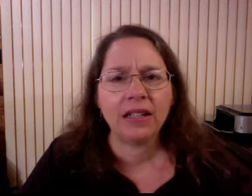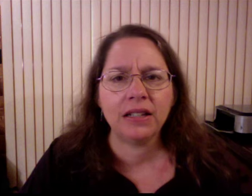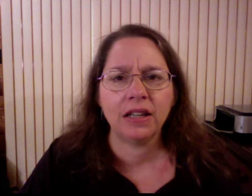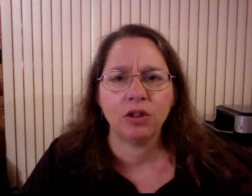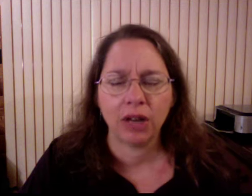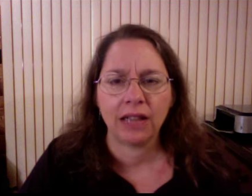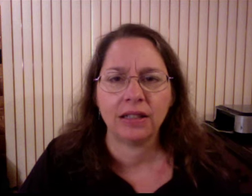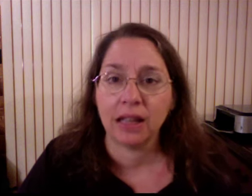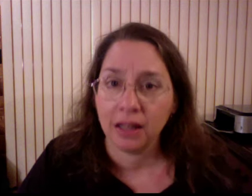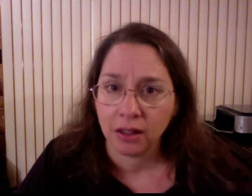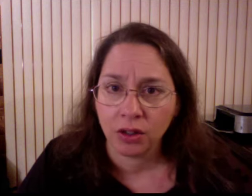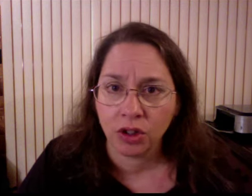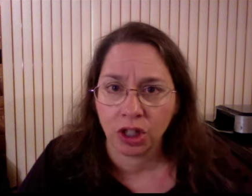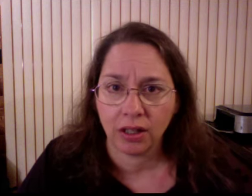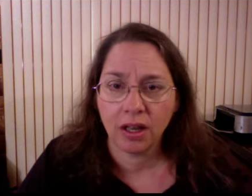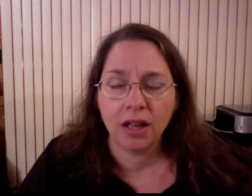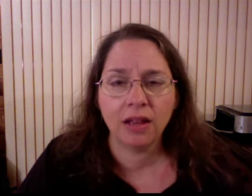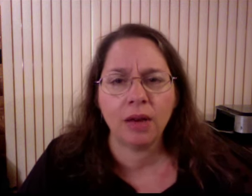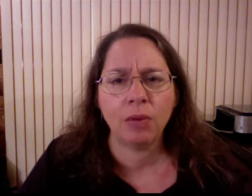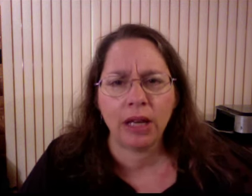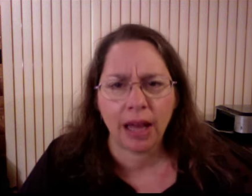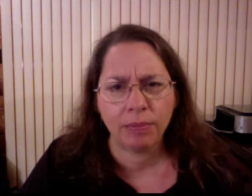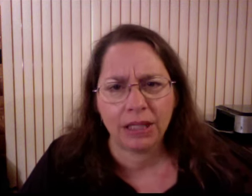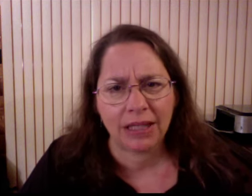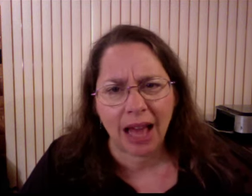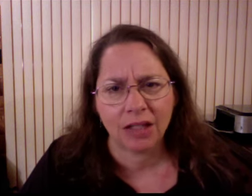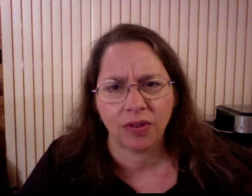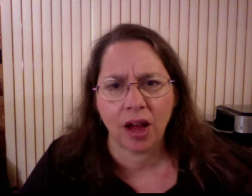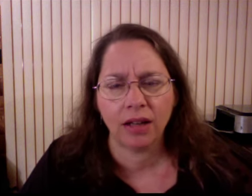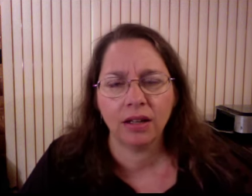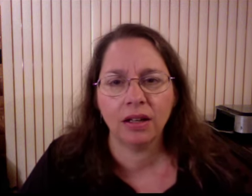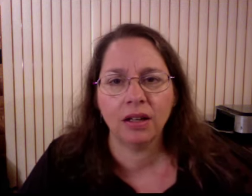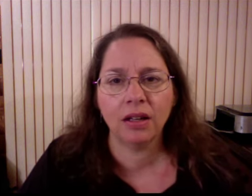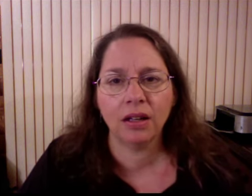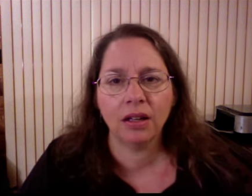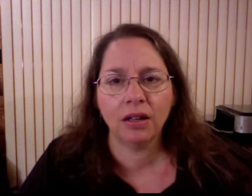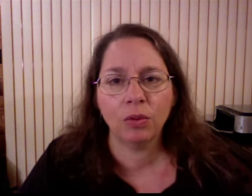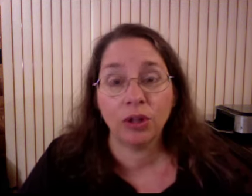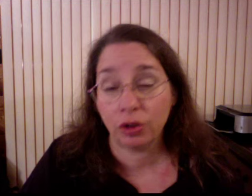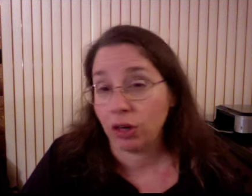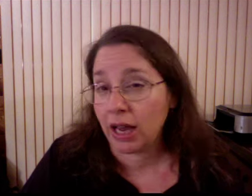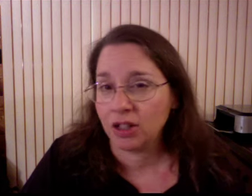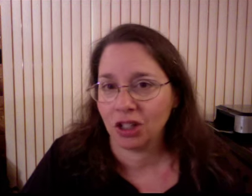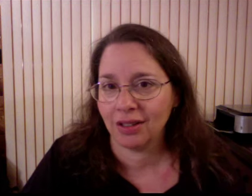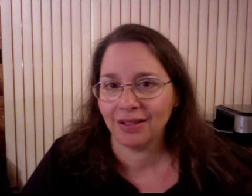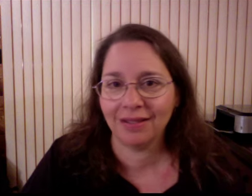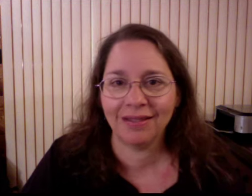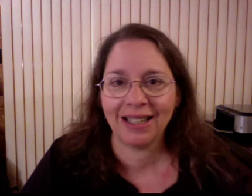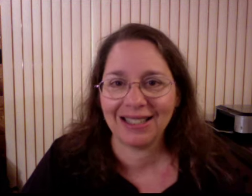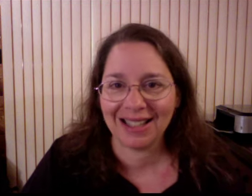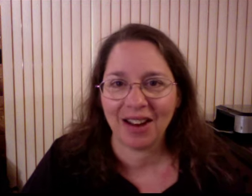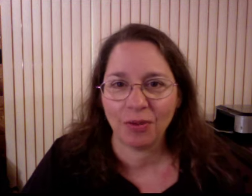Fantasy creates the illusion that we can be satisfied with creation instead of with